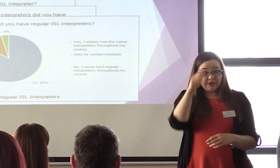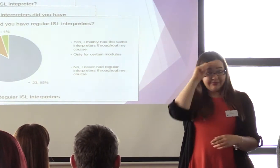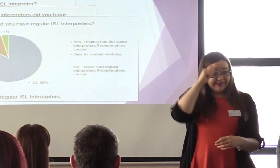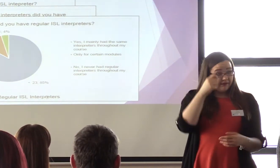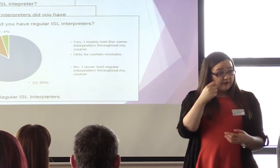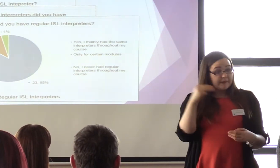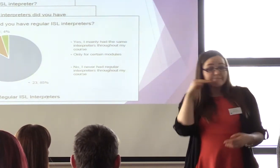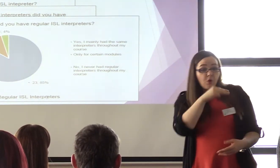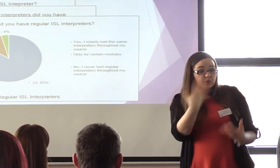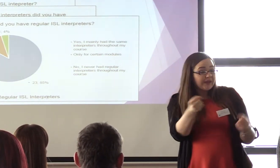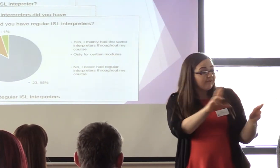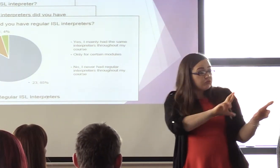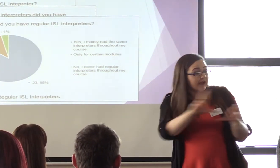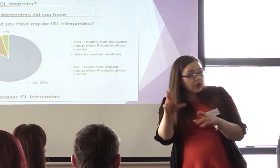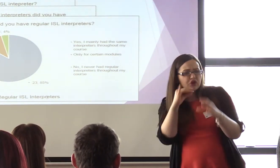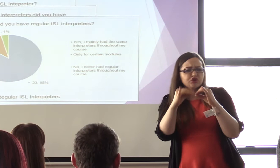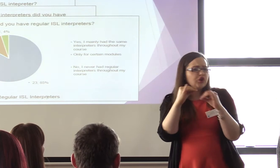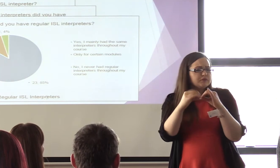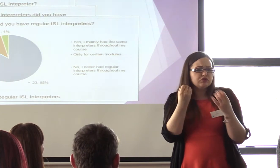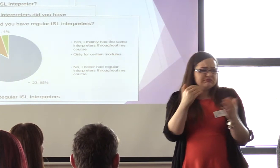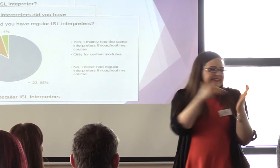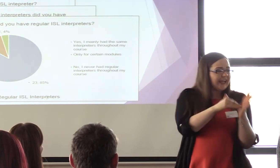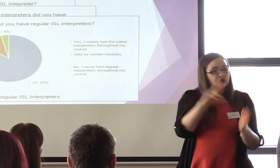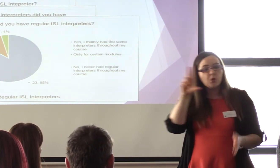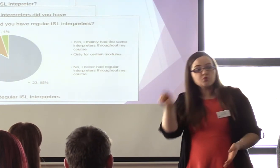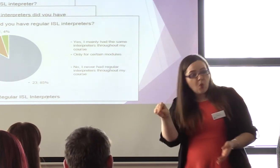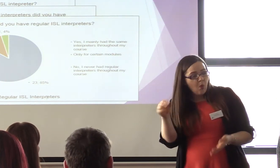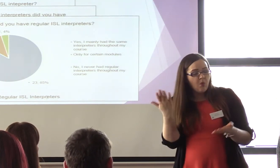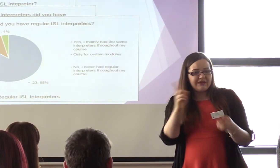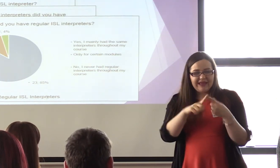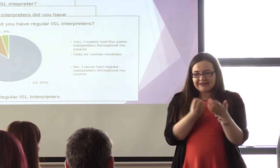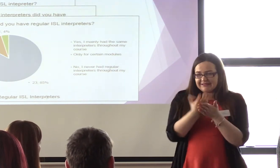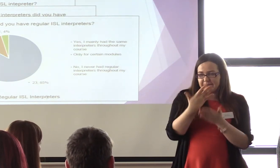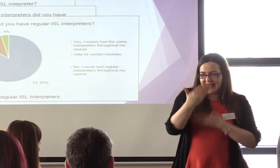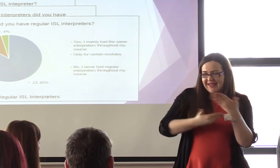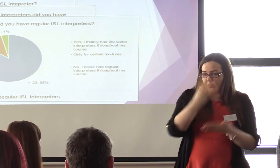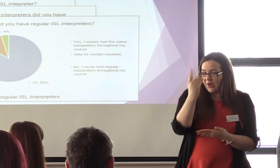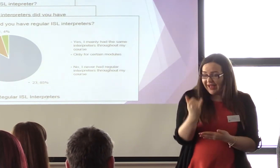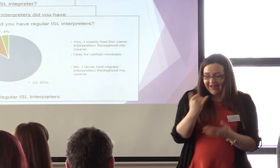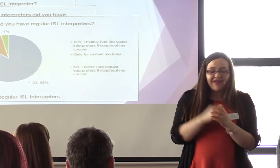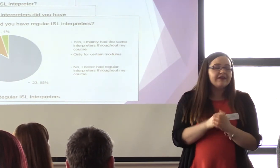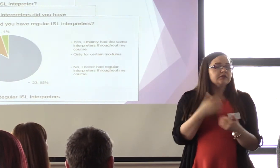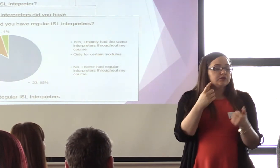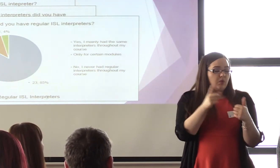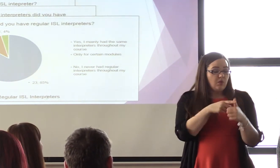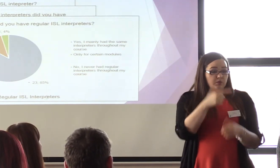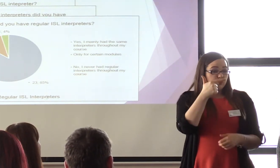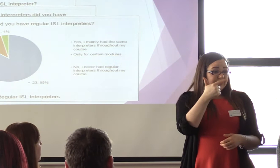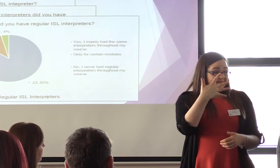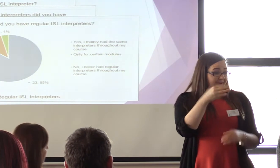The next question I asked was about the importance of having a regular interpreter, and did students feel that that was important, and if they